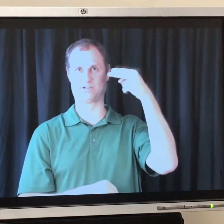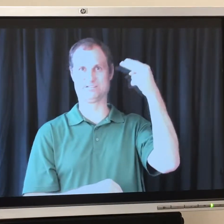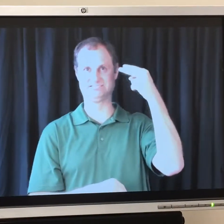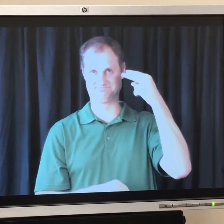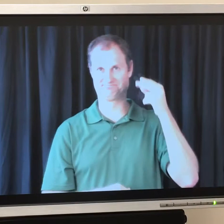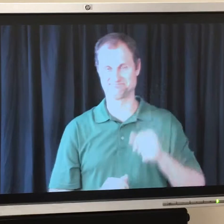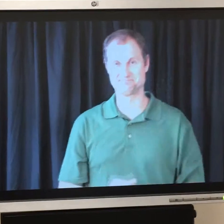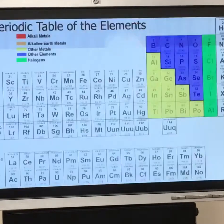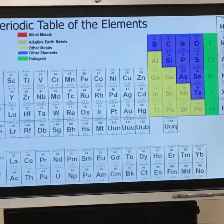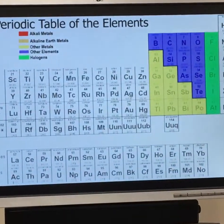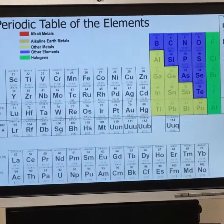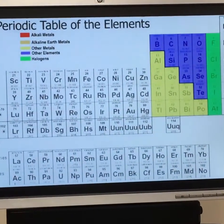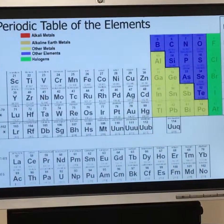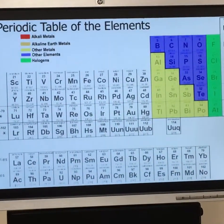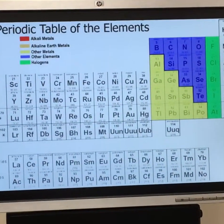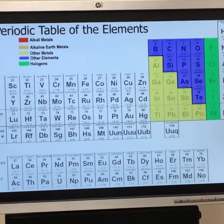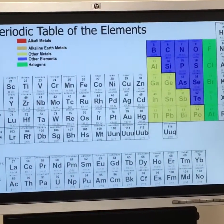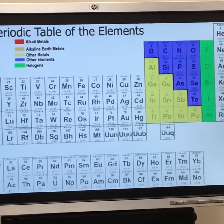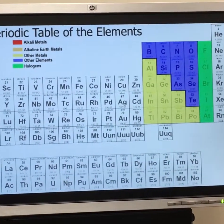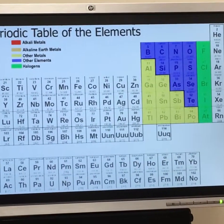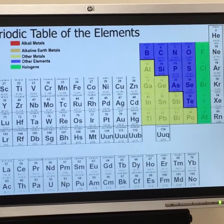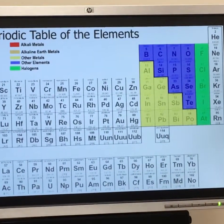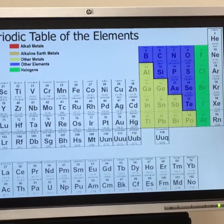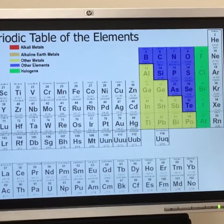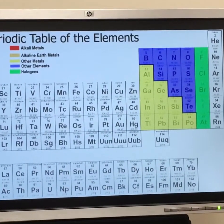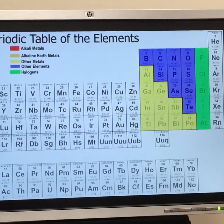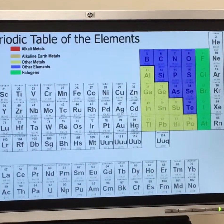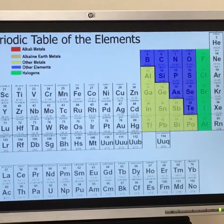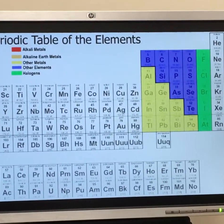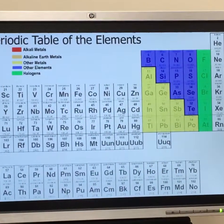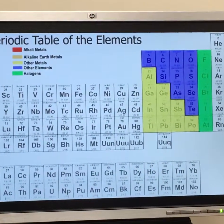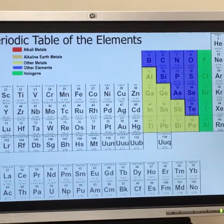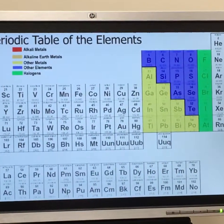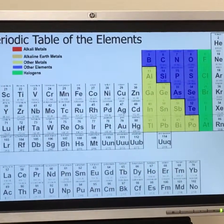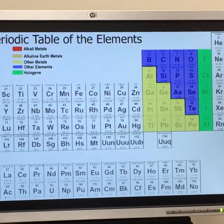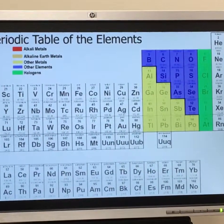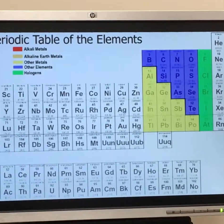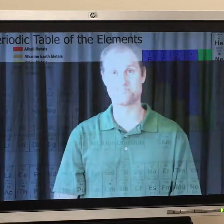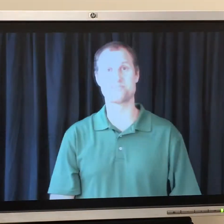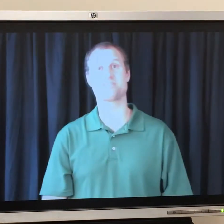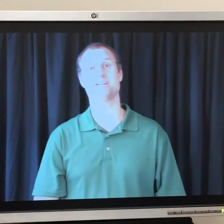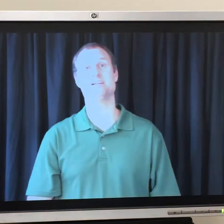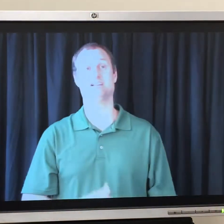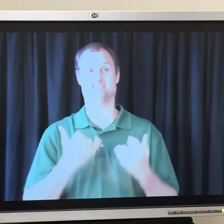corner, as you can see in this diagram. Hydrogen, number 1.